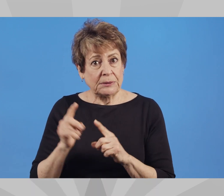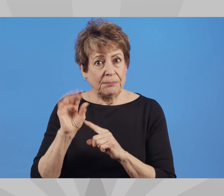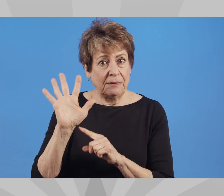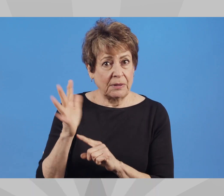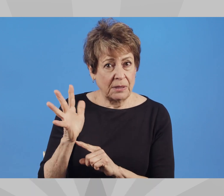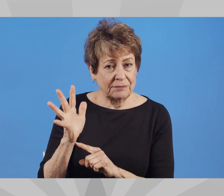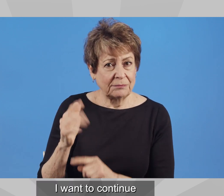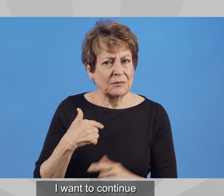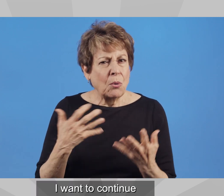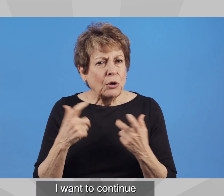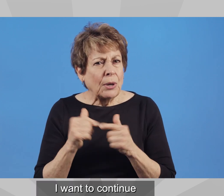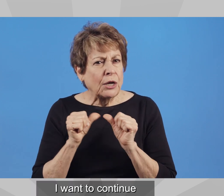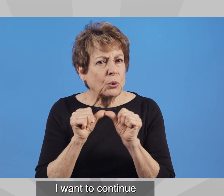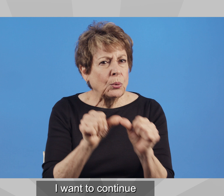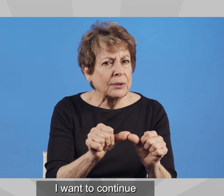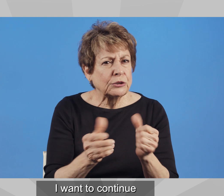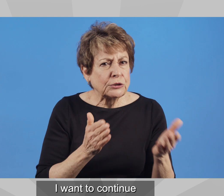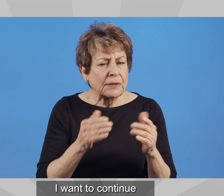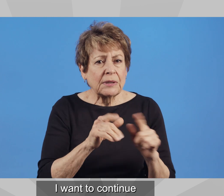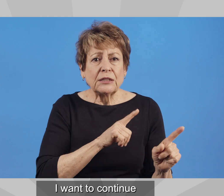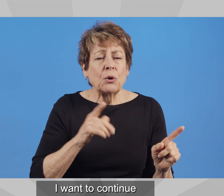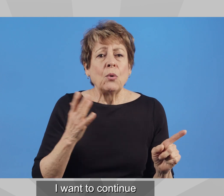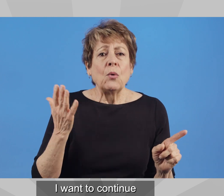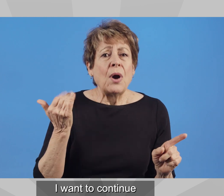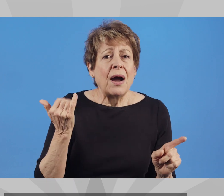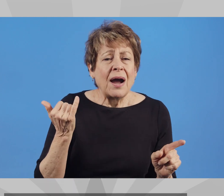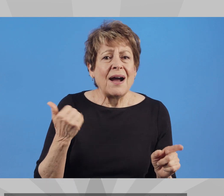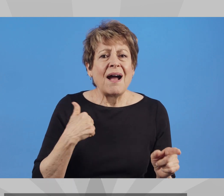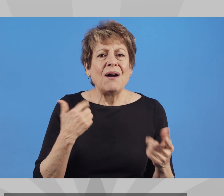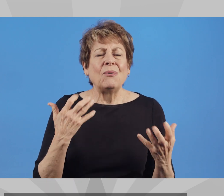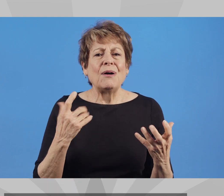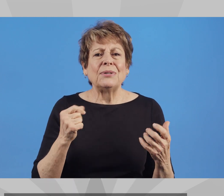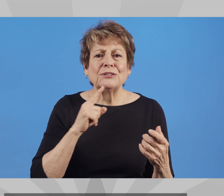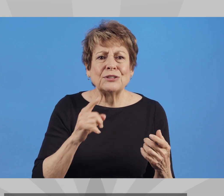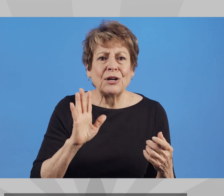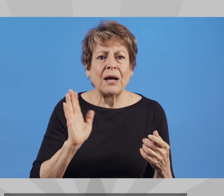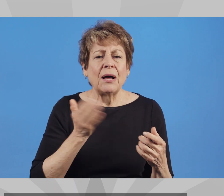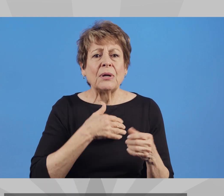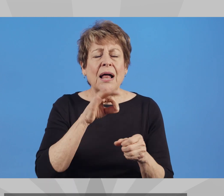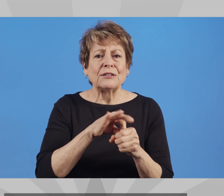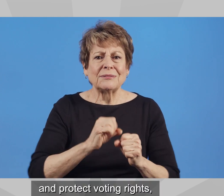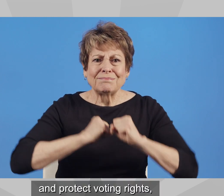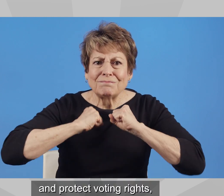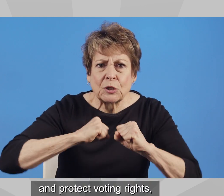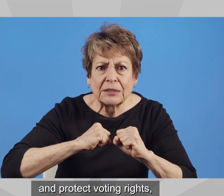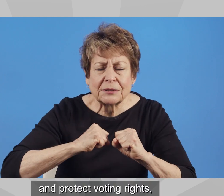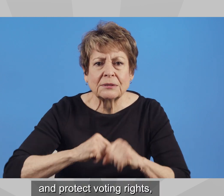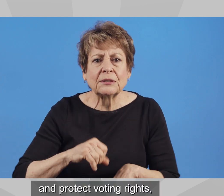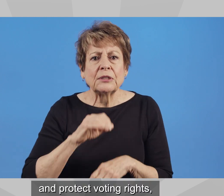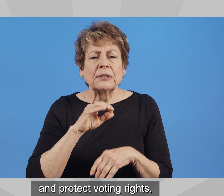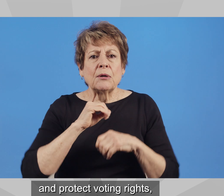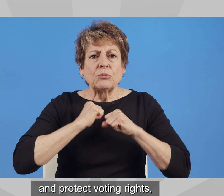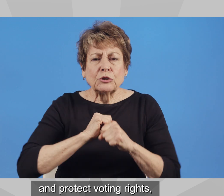LD5. I want to continue serving in the legislature because I want to secure our elections and protect